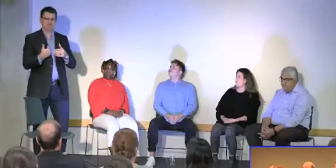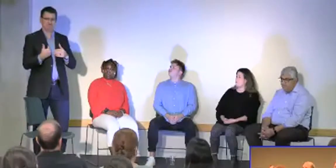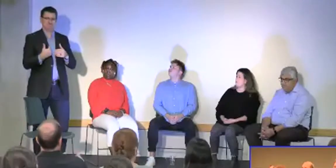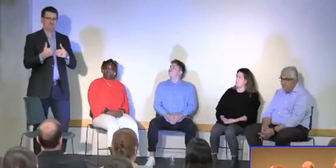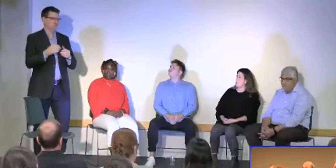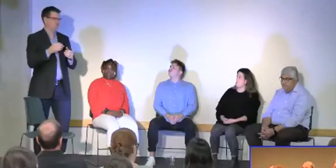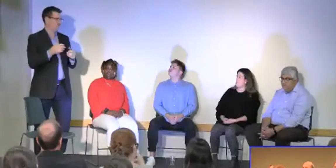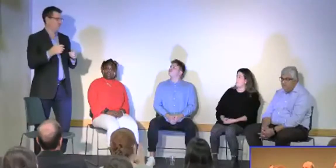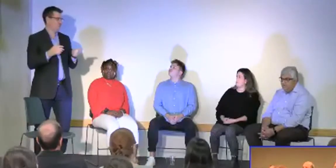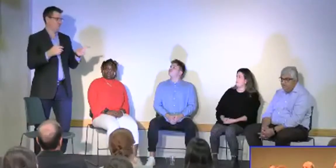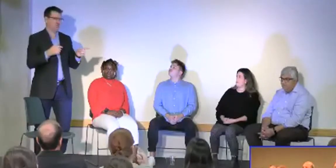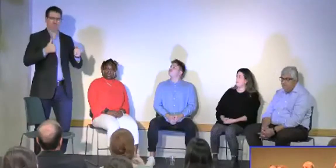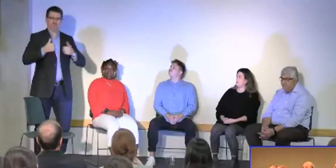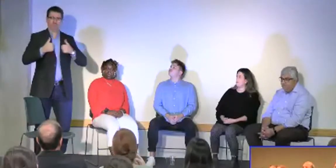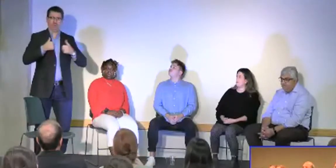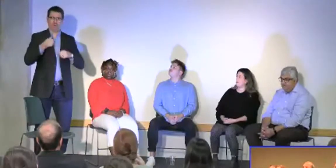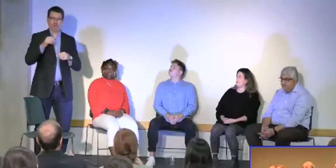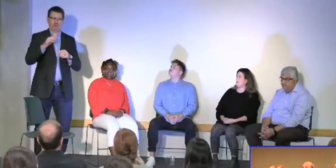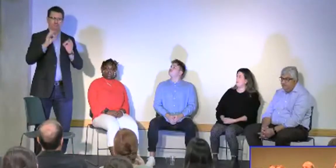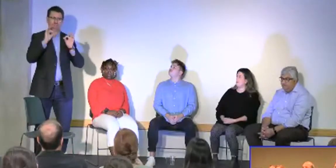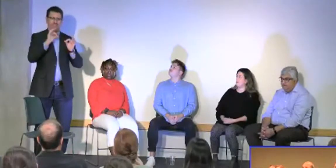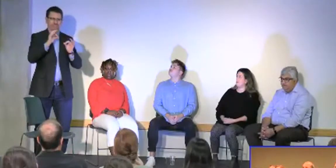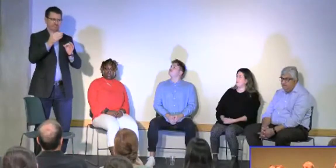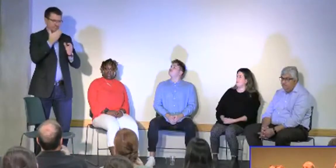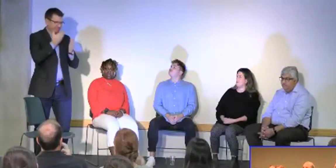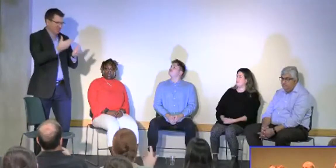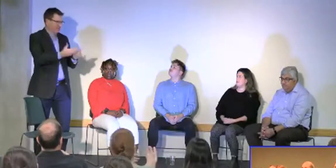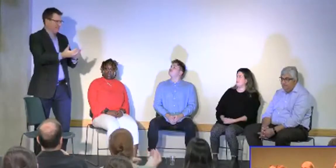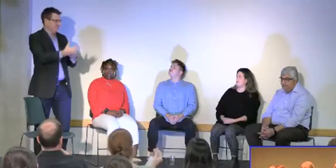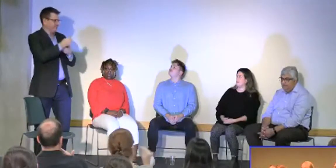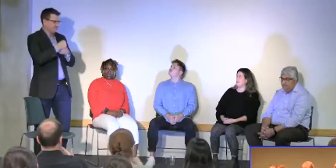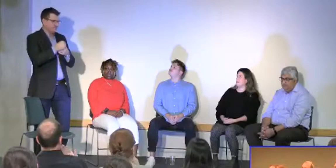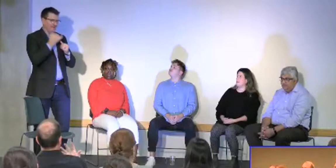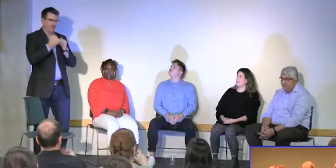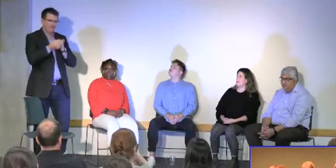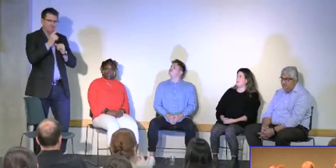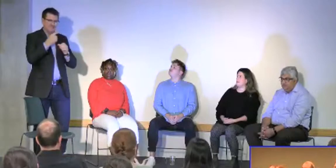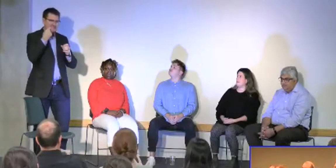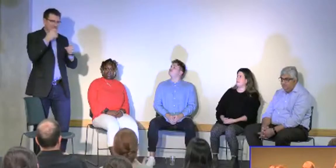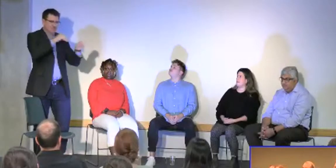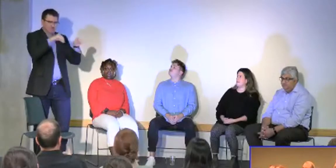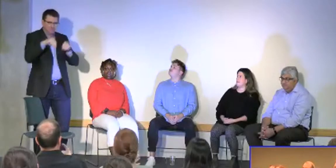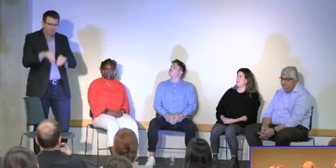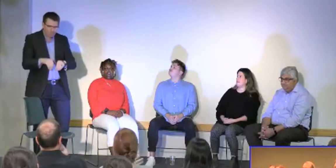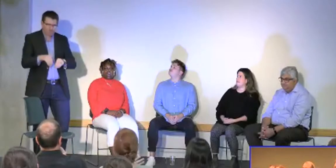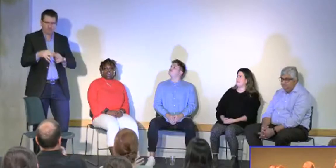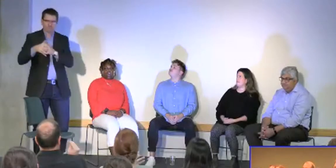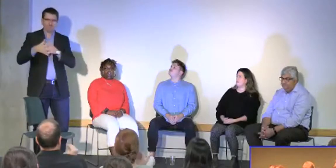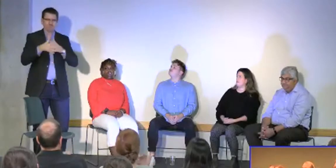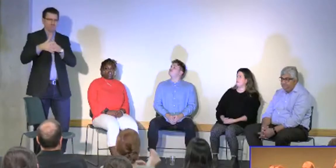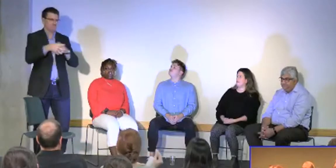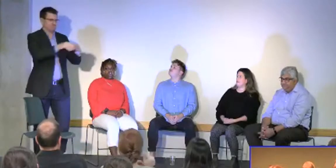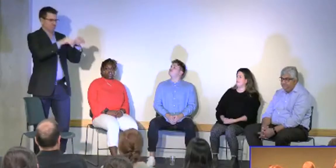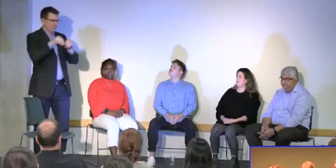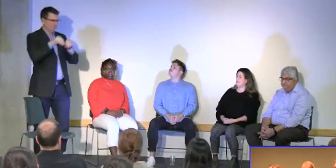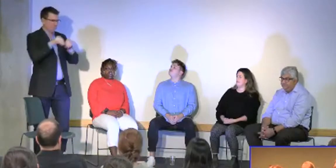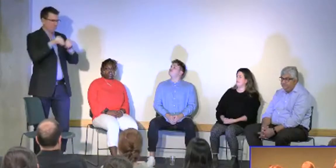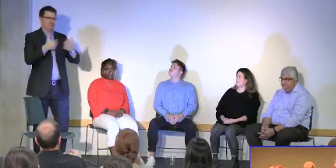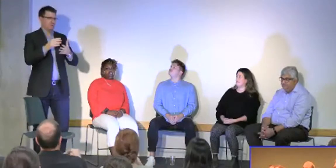from England, who's in our community now. We're really happy that we could have Gohar. It's all been kind of a confluence of